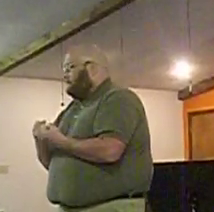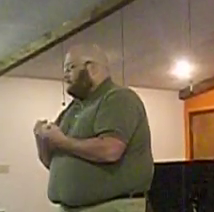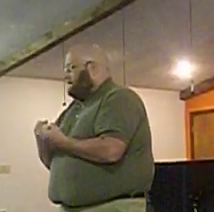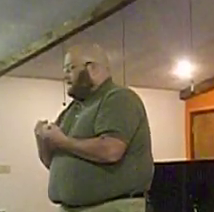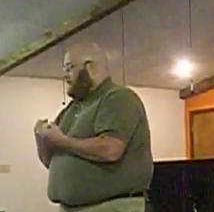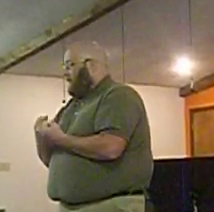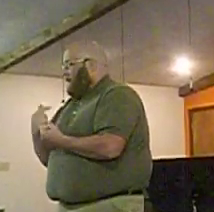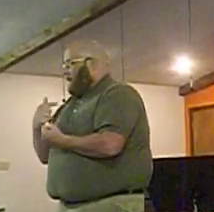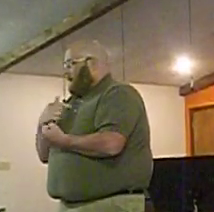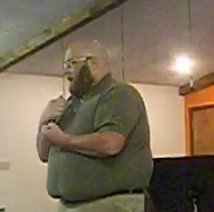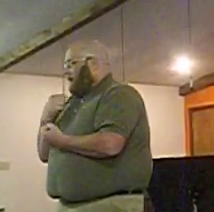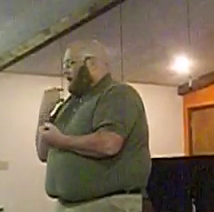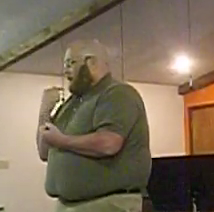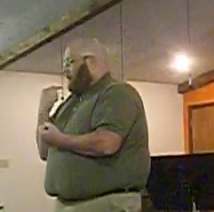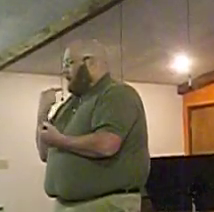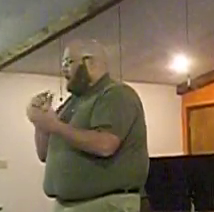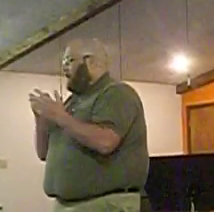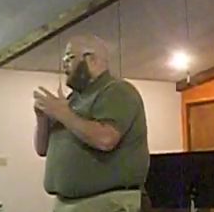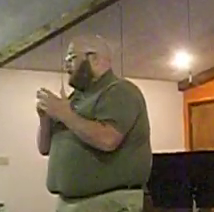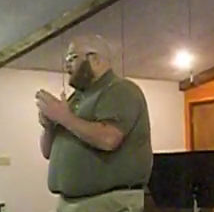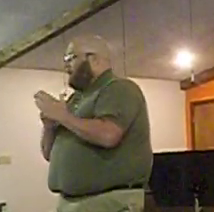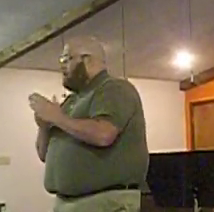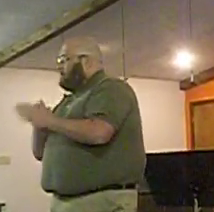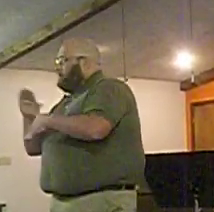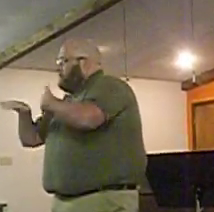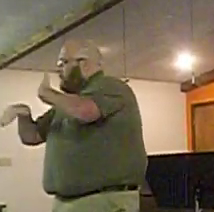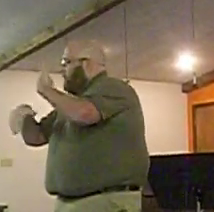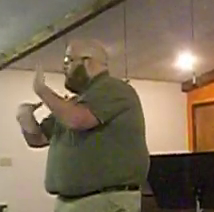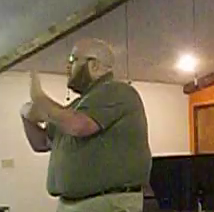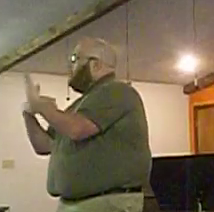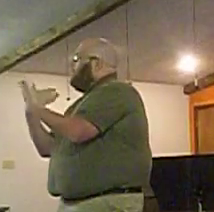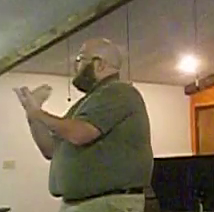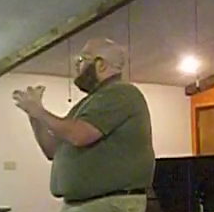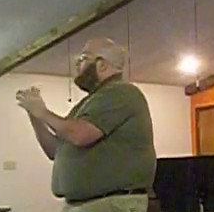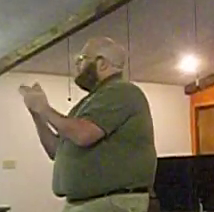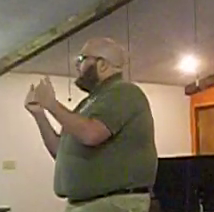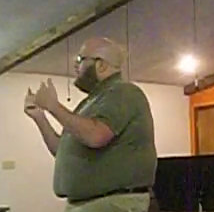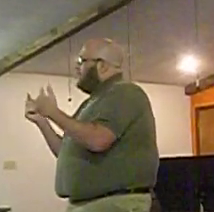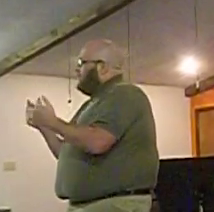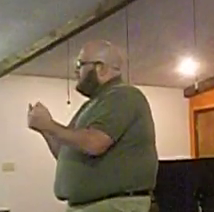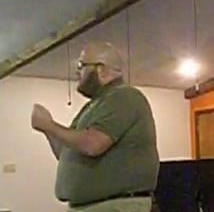I've caused all the pain,